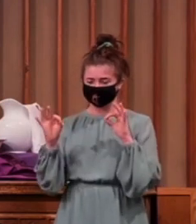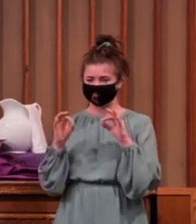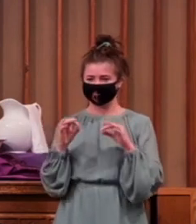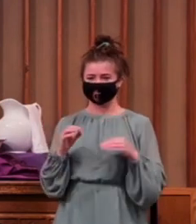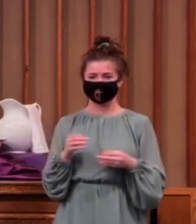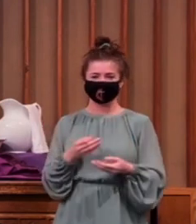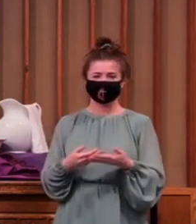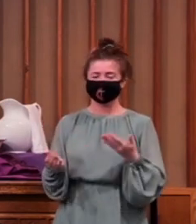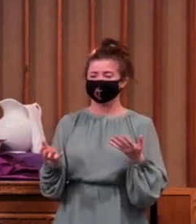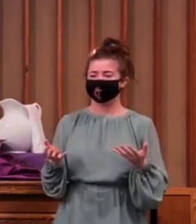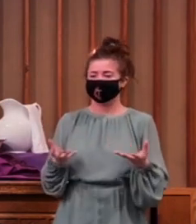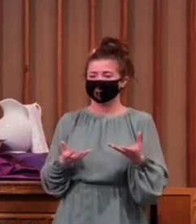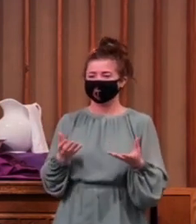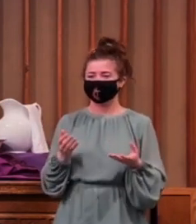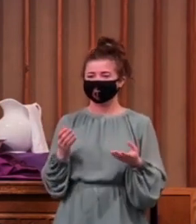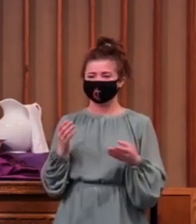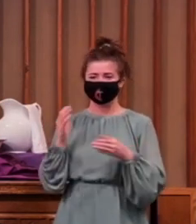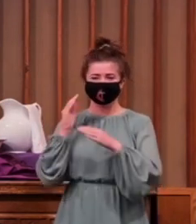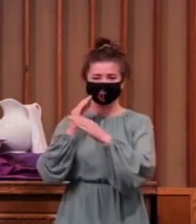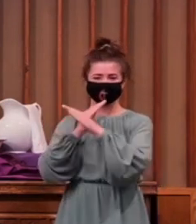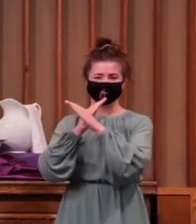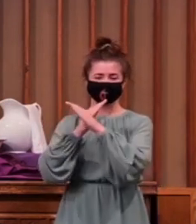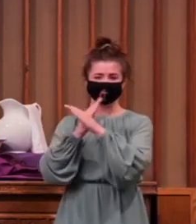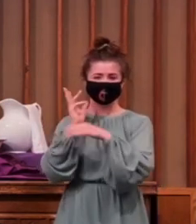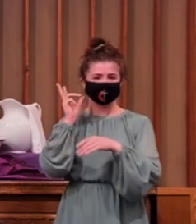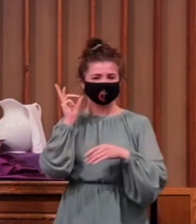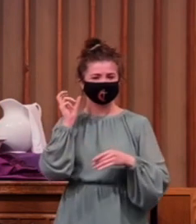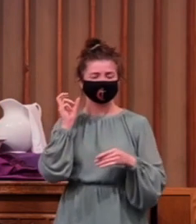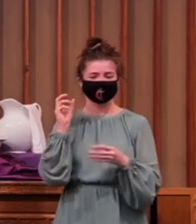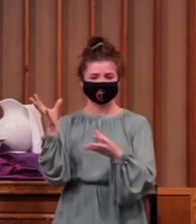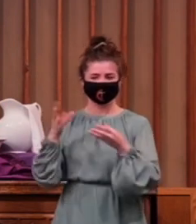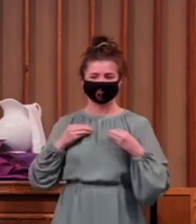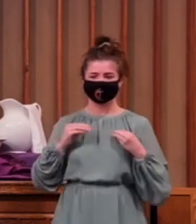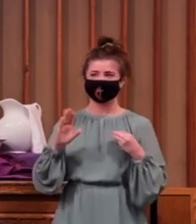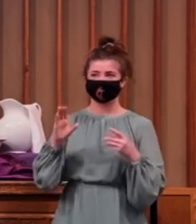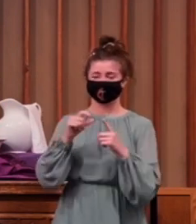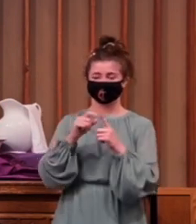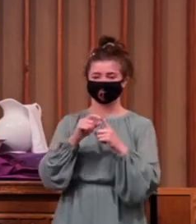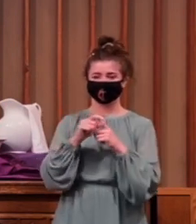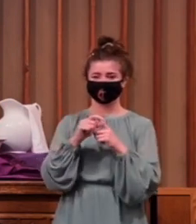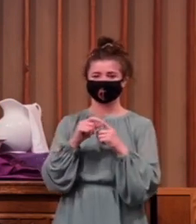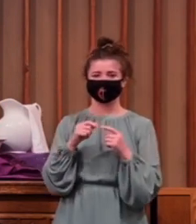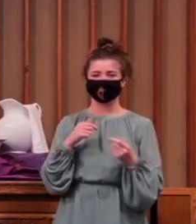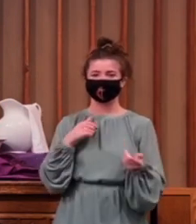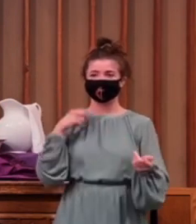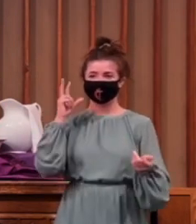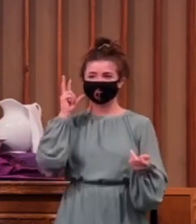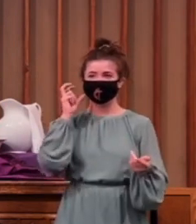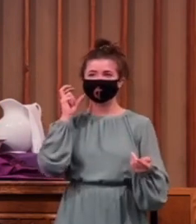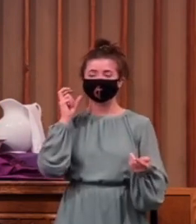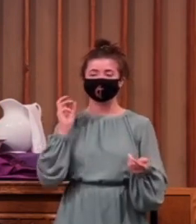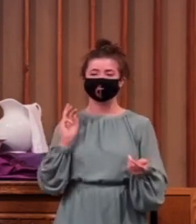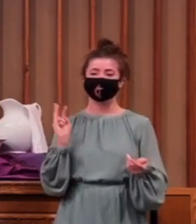hinder our hearing and receiving of your word. I am listening,